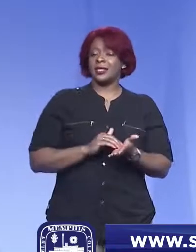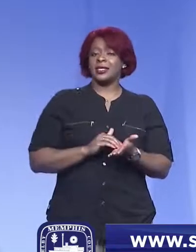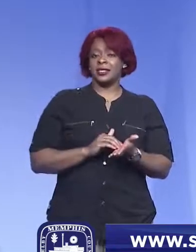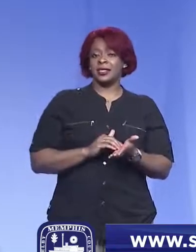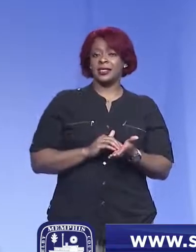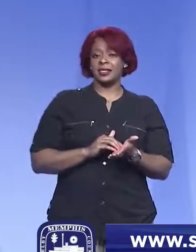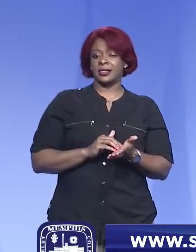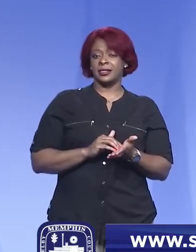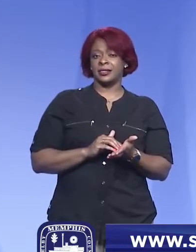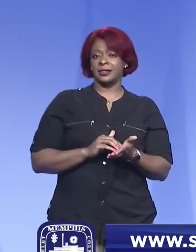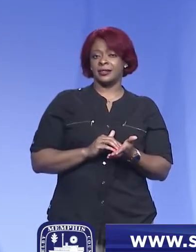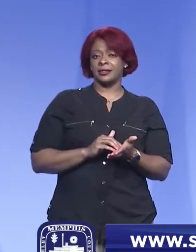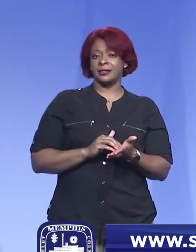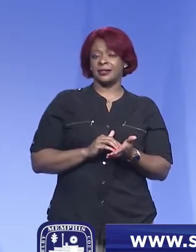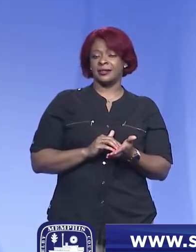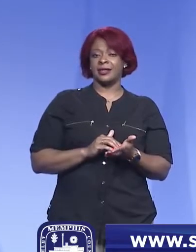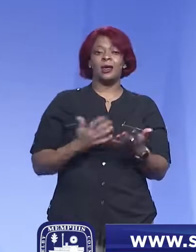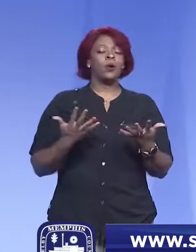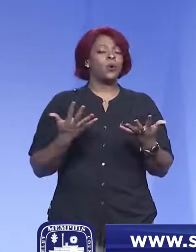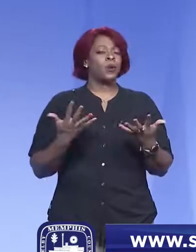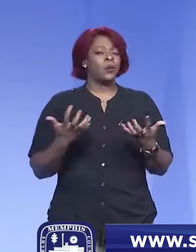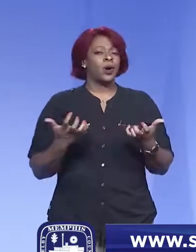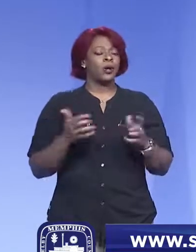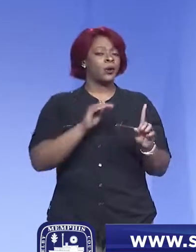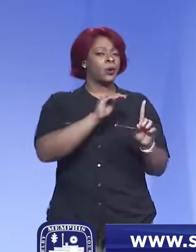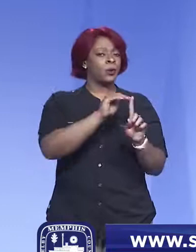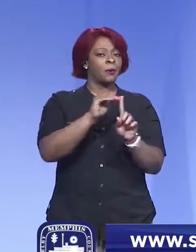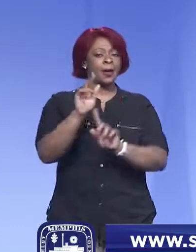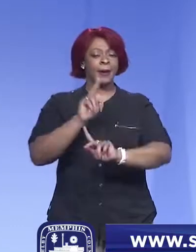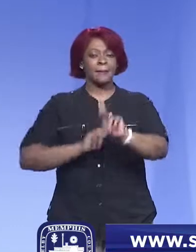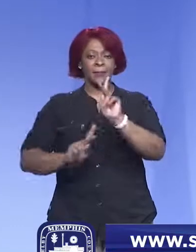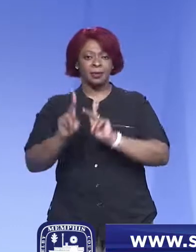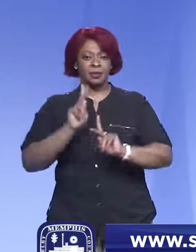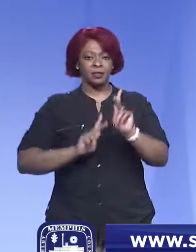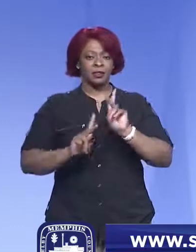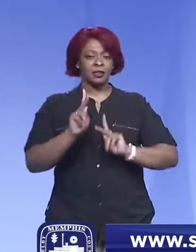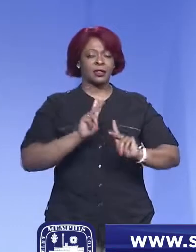I want to just remind people that